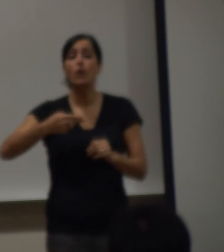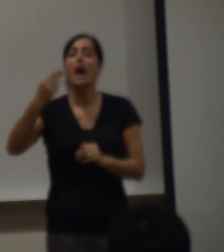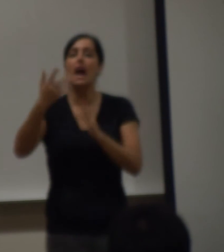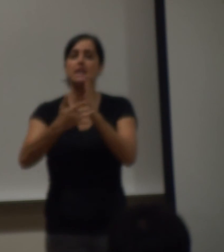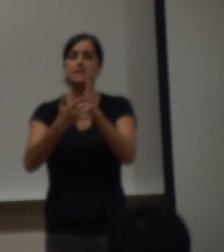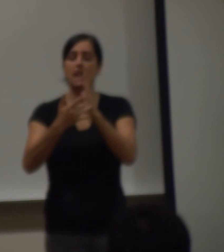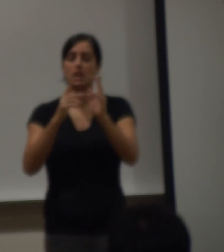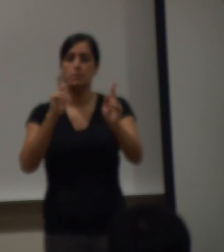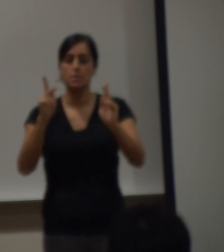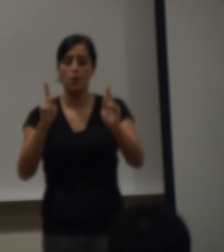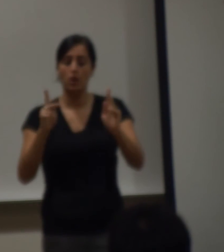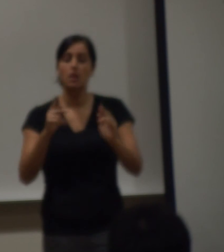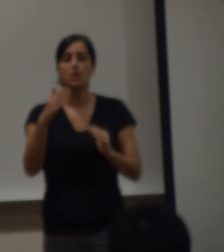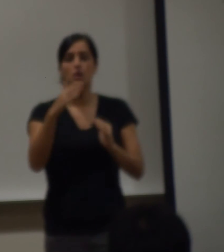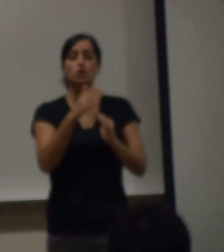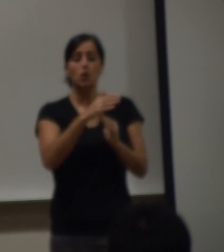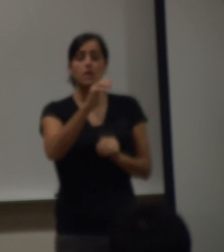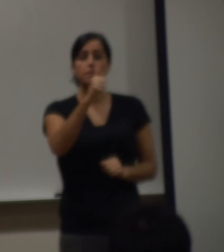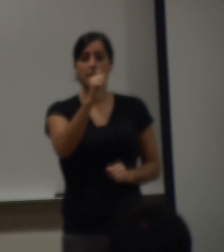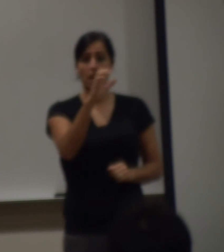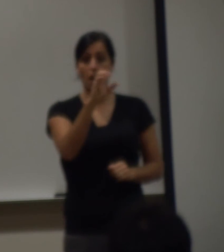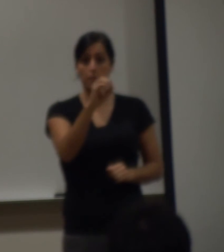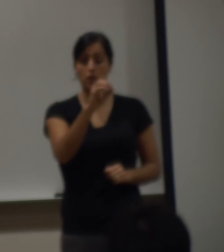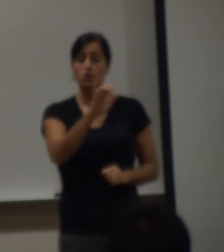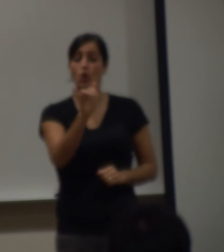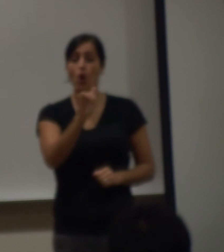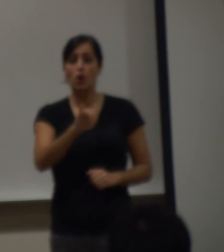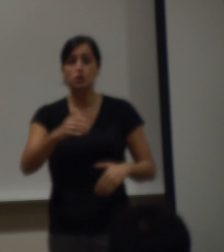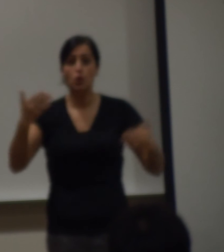those 10 companies employ